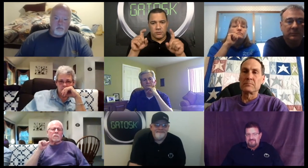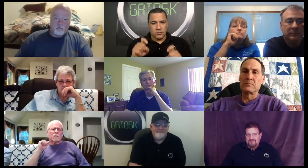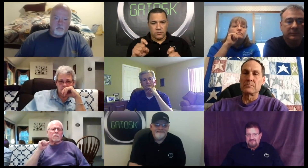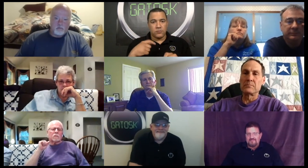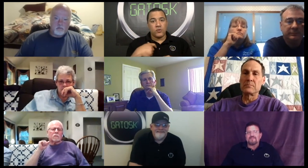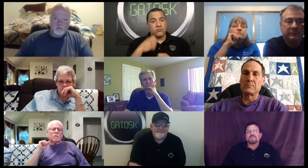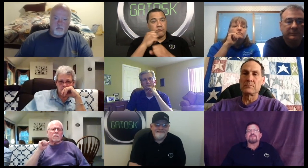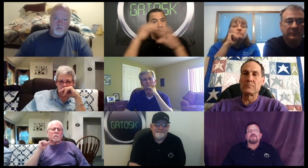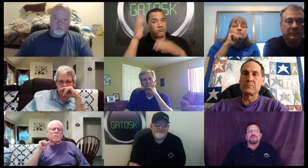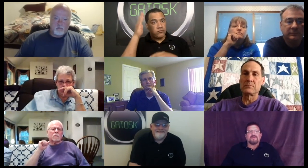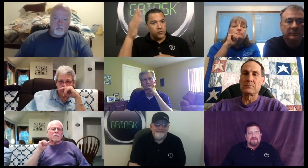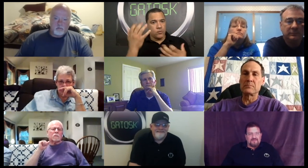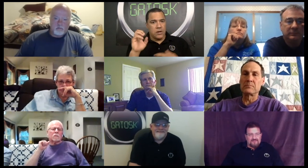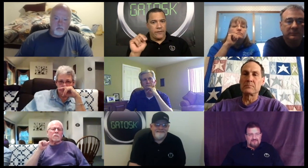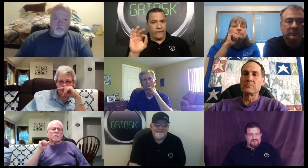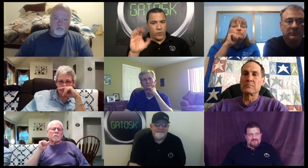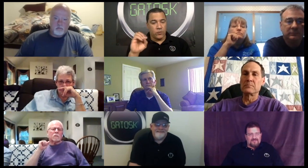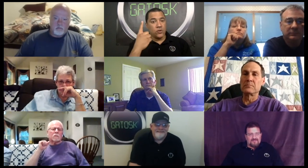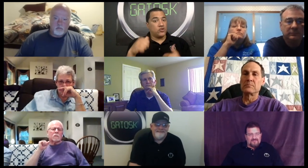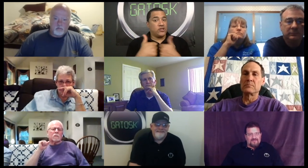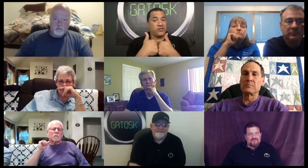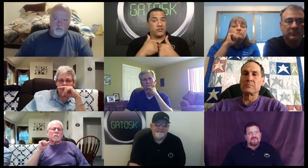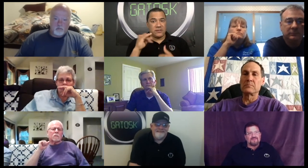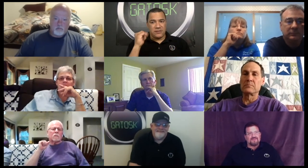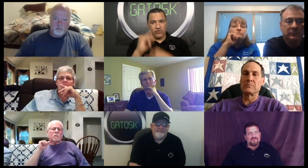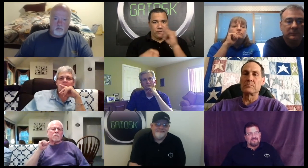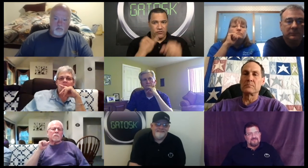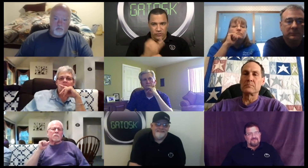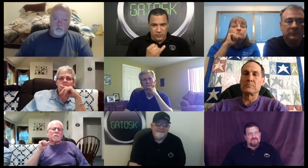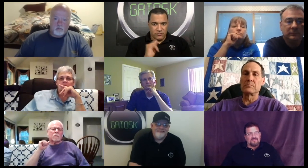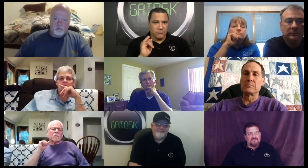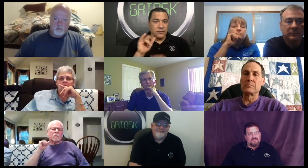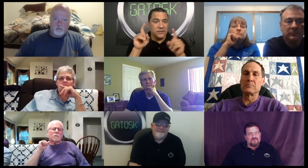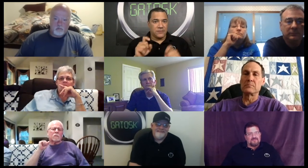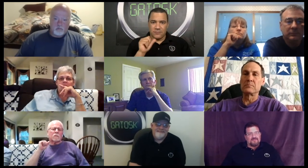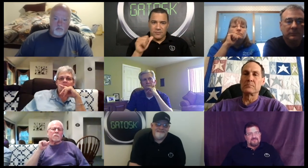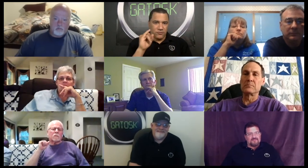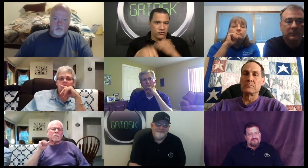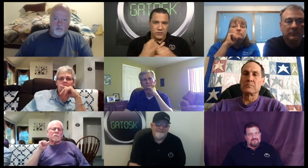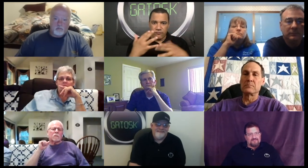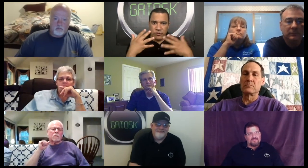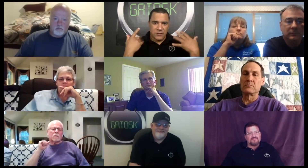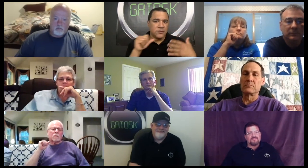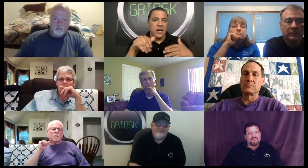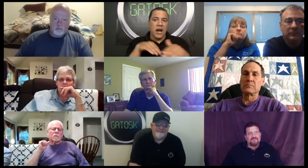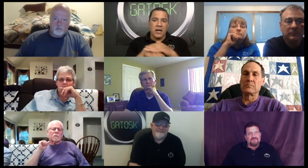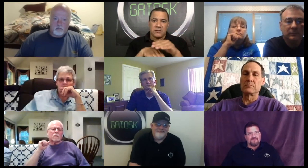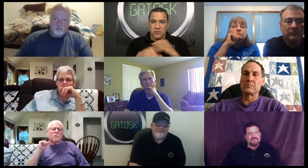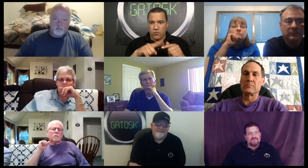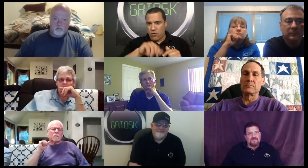enforce the testing. In the future, we envision enforcing that. It's not, the testing is